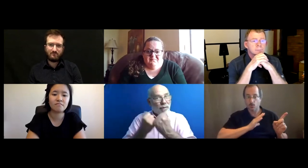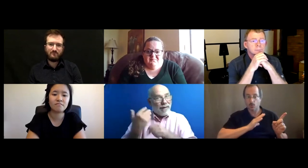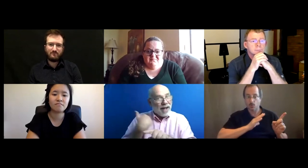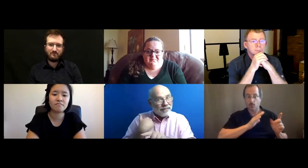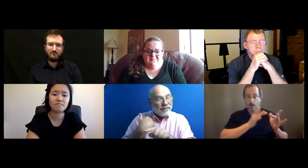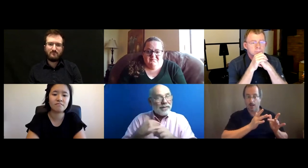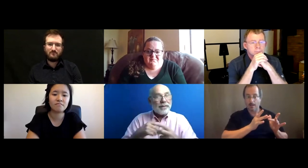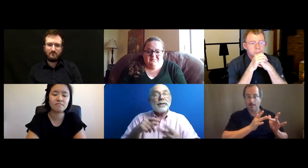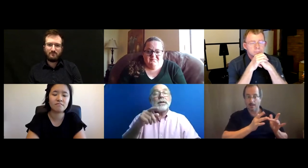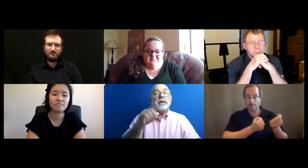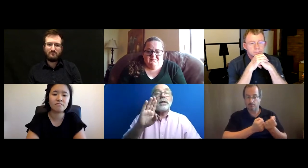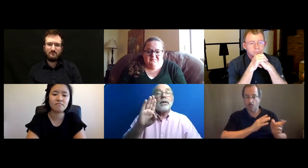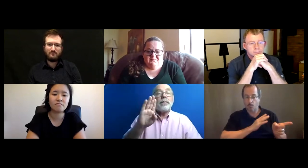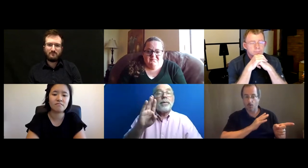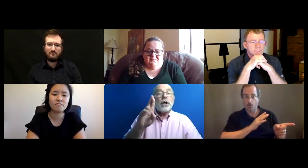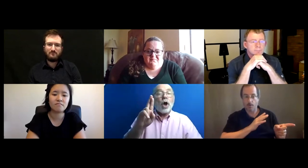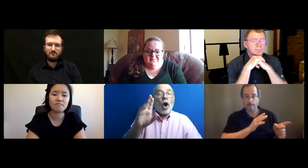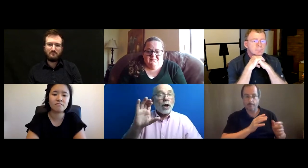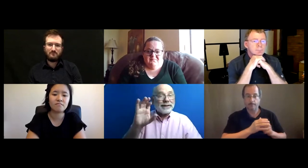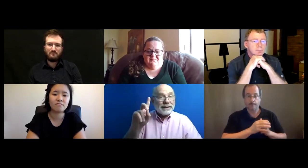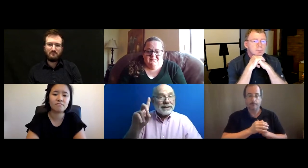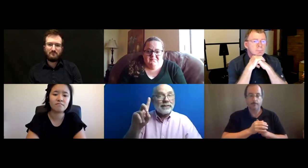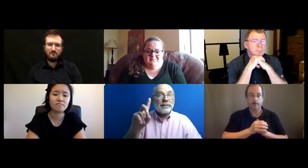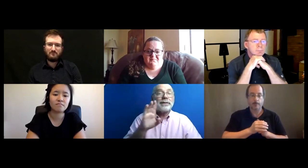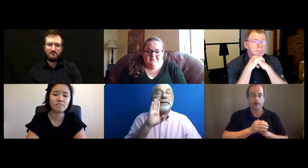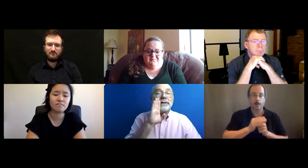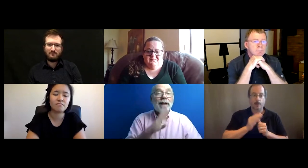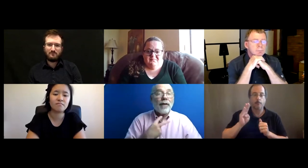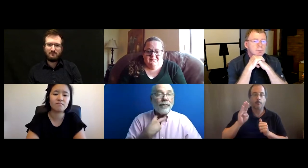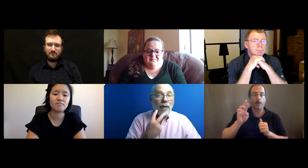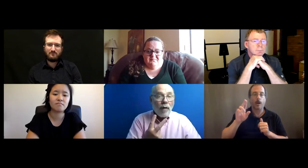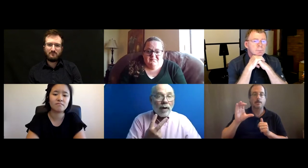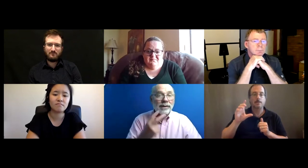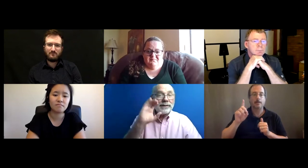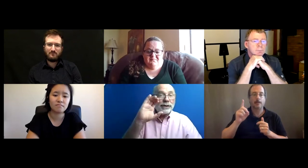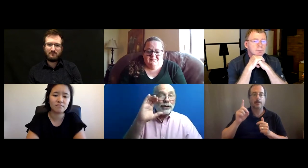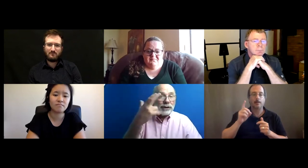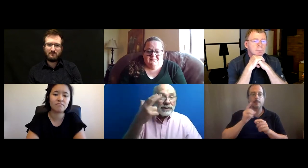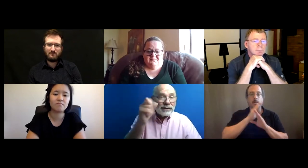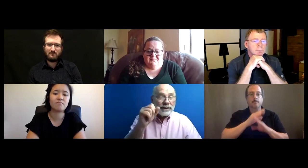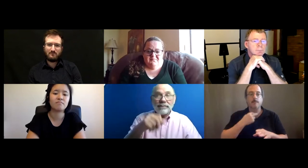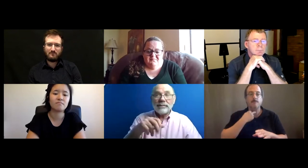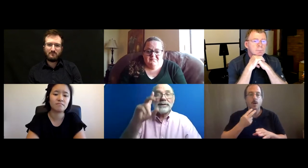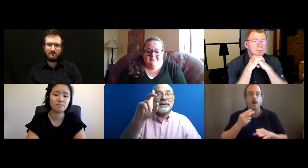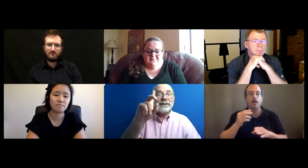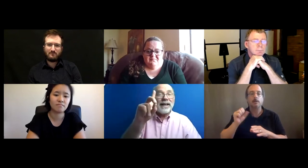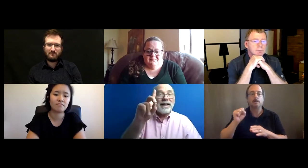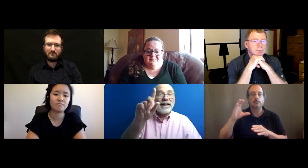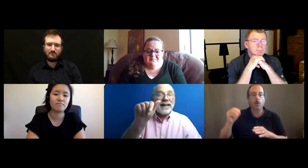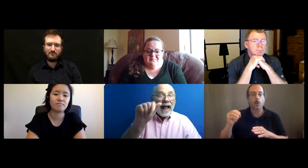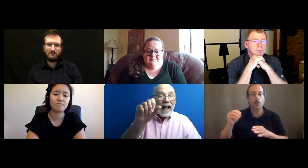Blind Ontario has employment supports, BRCCED, Silent Voice, Canadian